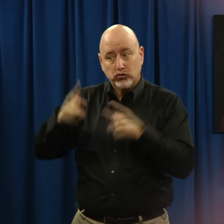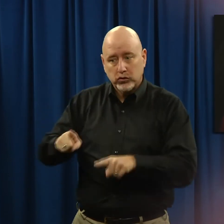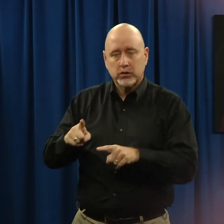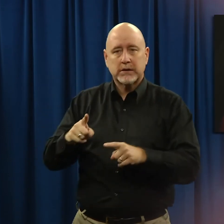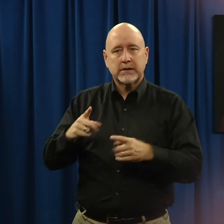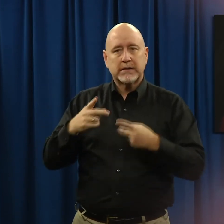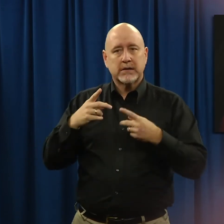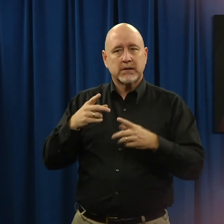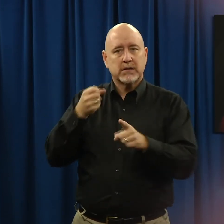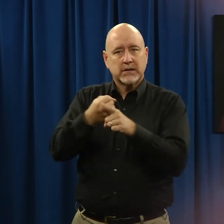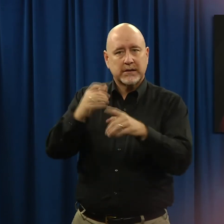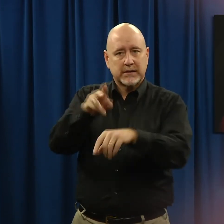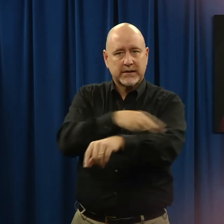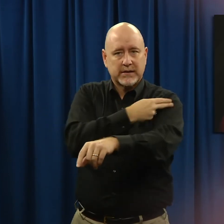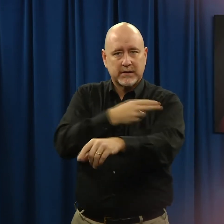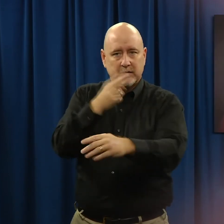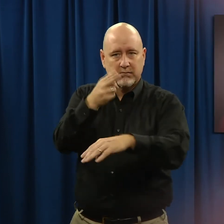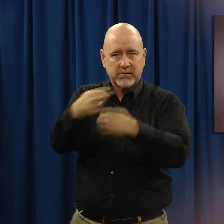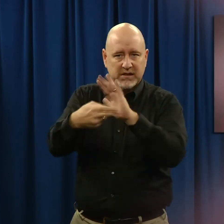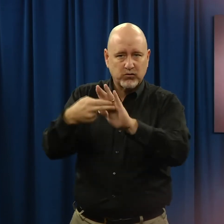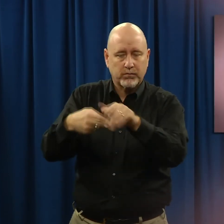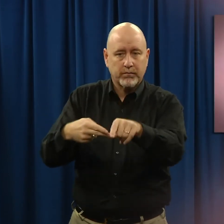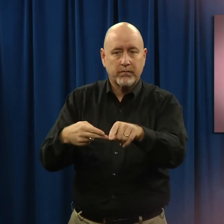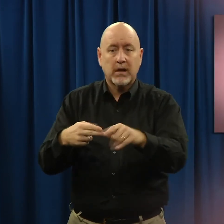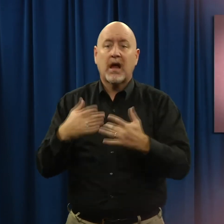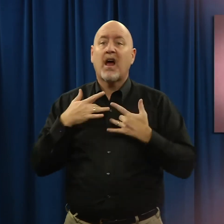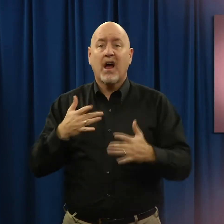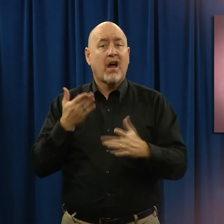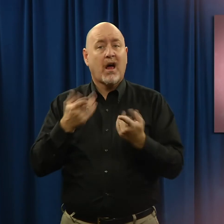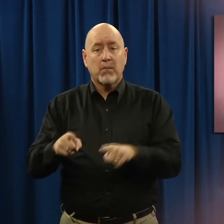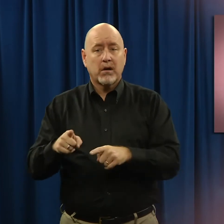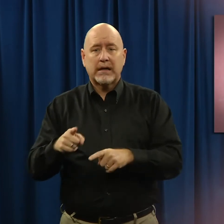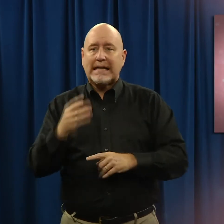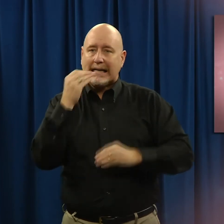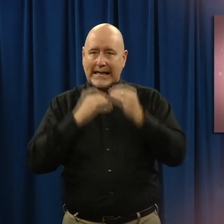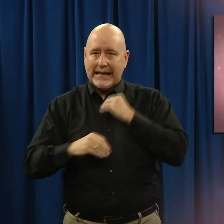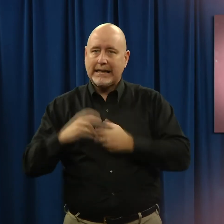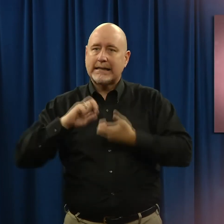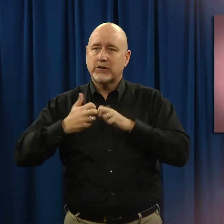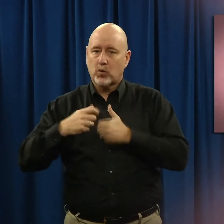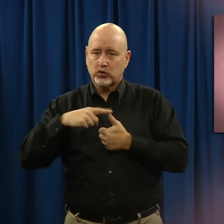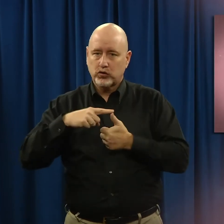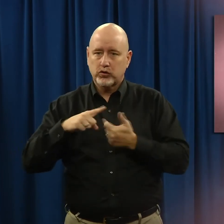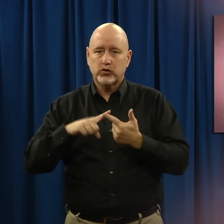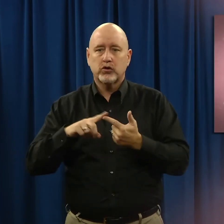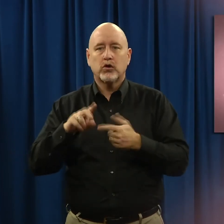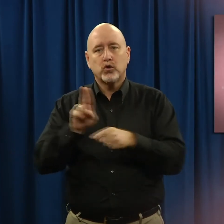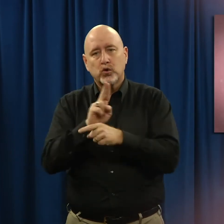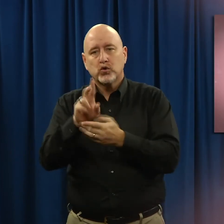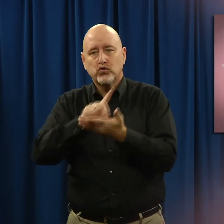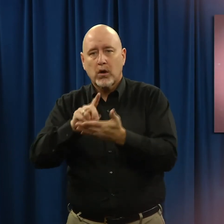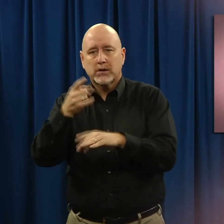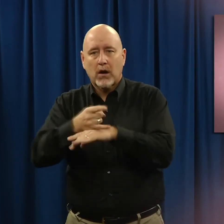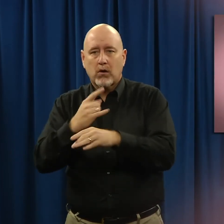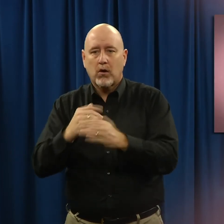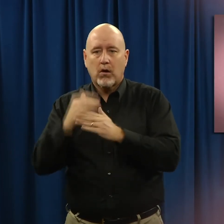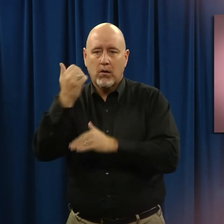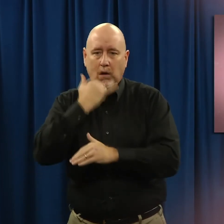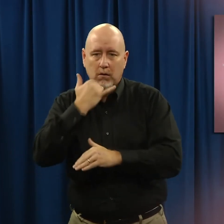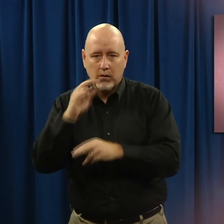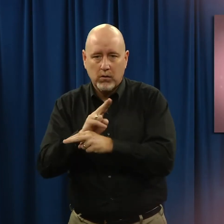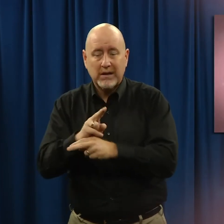to various self-destructive tendencies, such as eating disorders, drug and alcohol abuse,